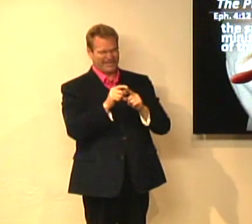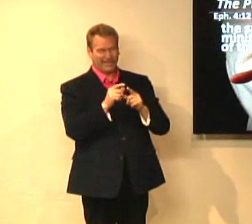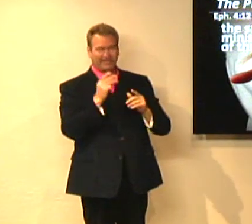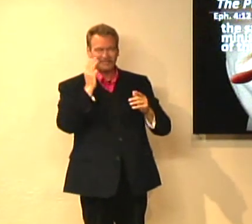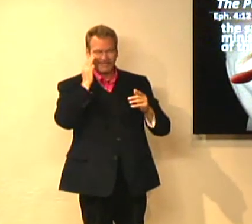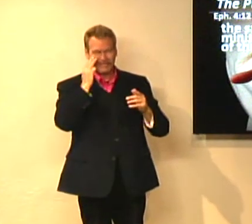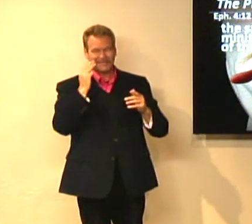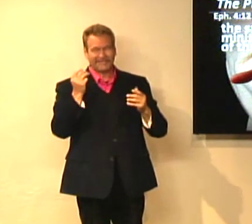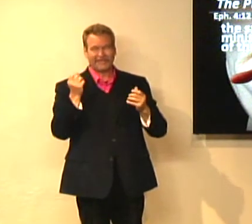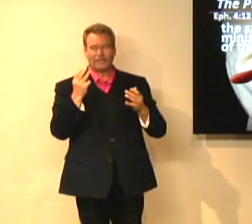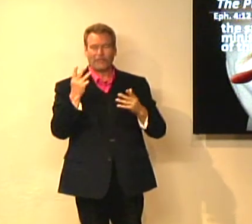I think what